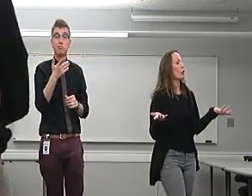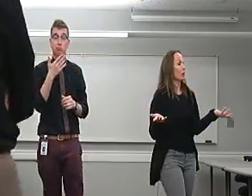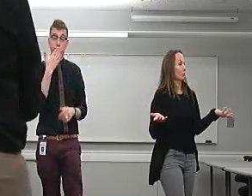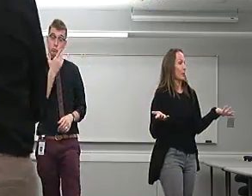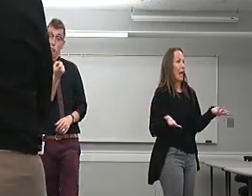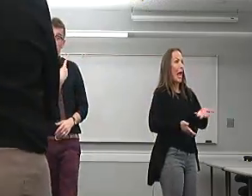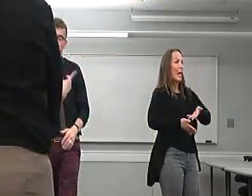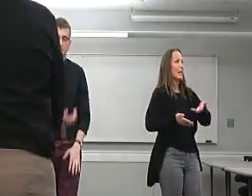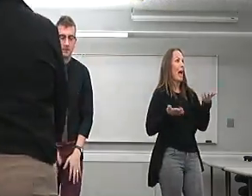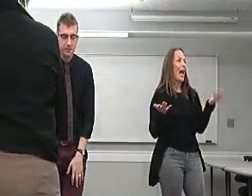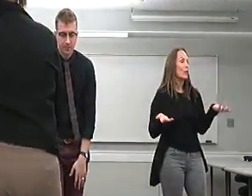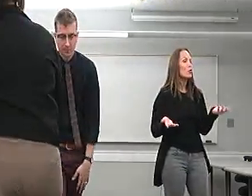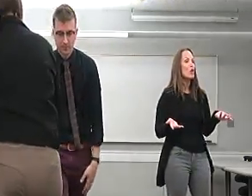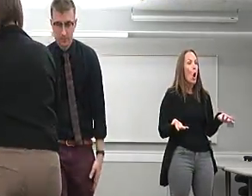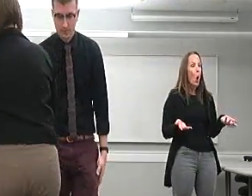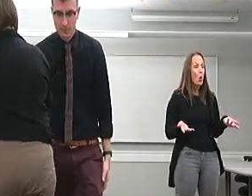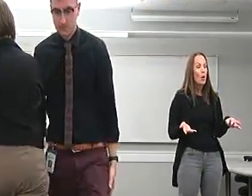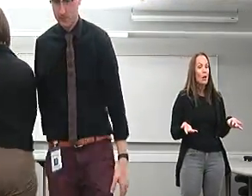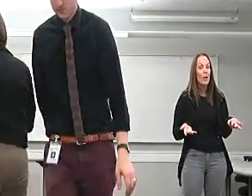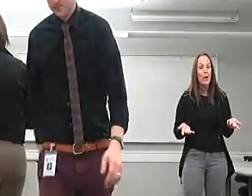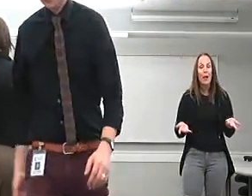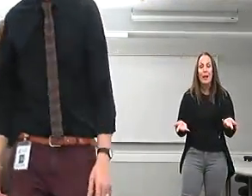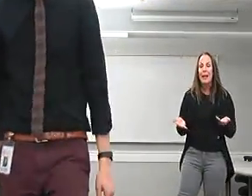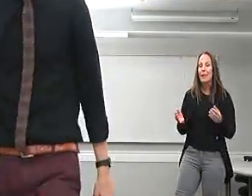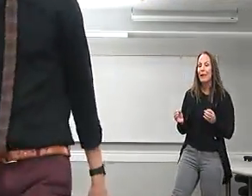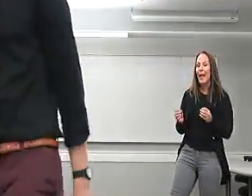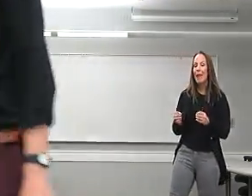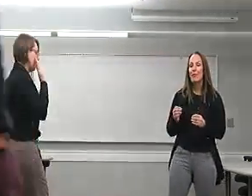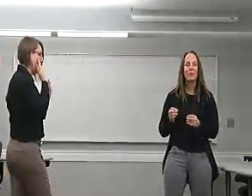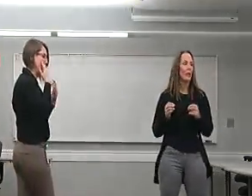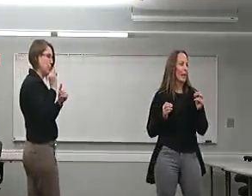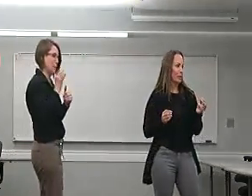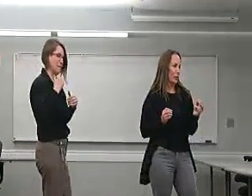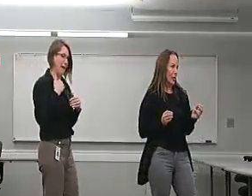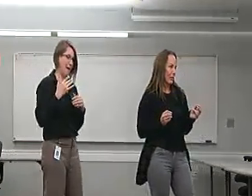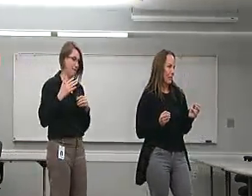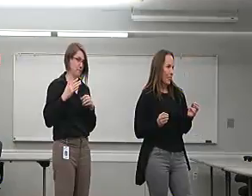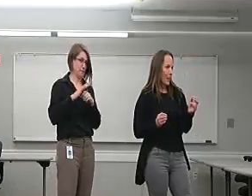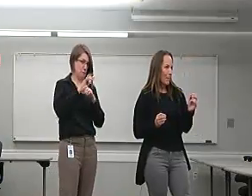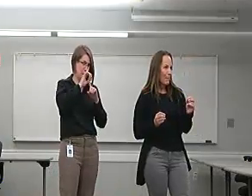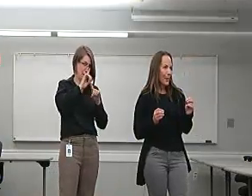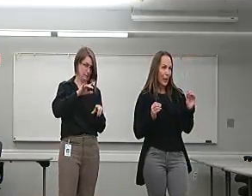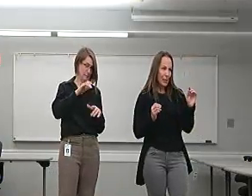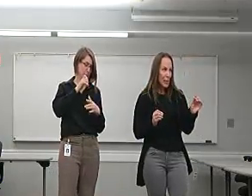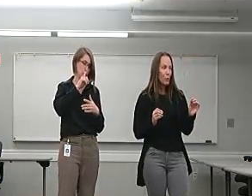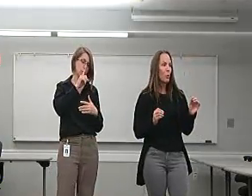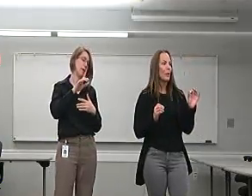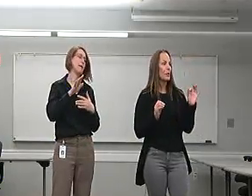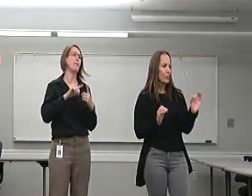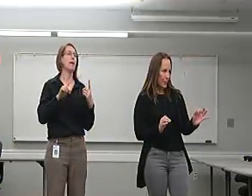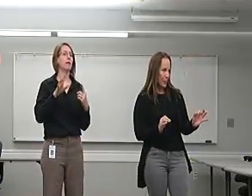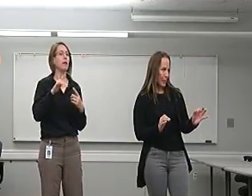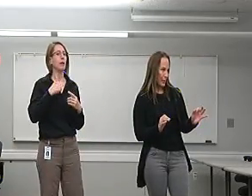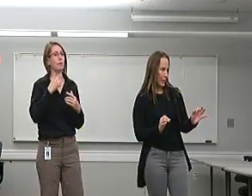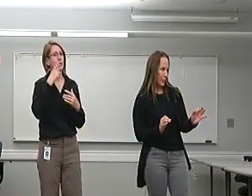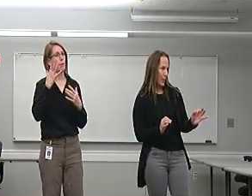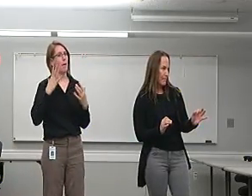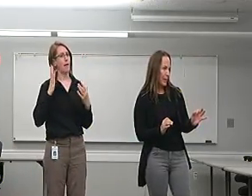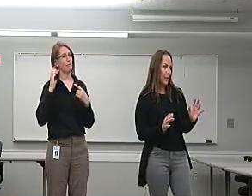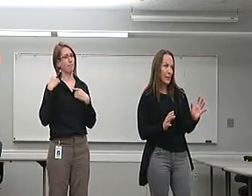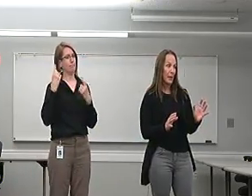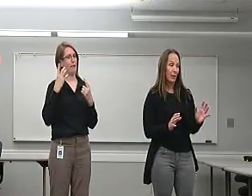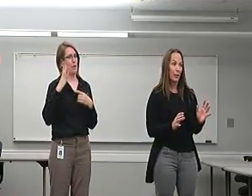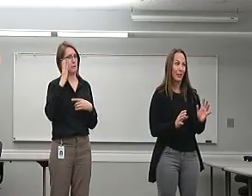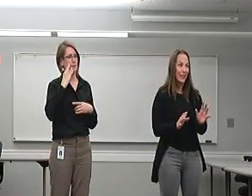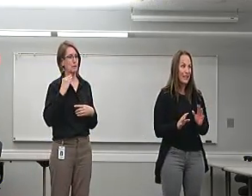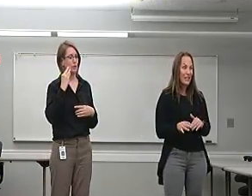and I don't know if I have the full answer yet. And I can tell you what we experienced, okay? Like I said, Leah didn't